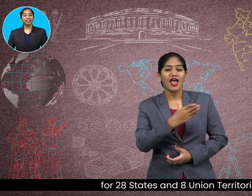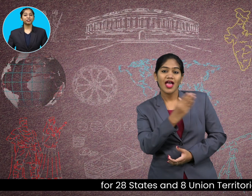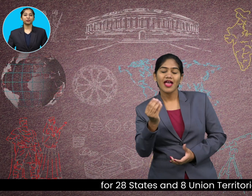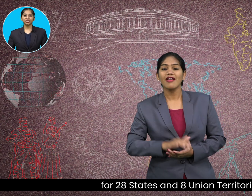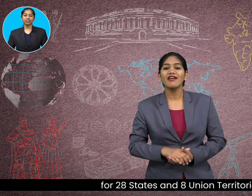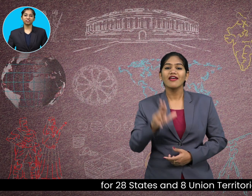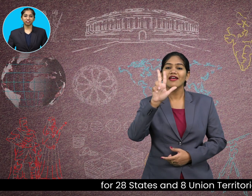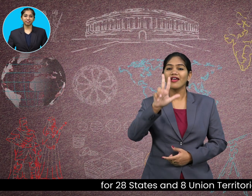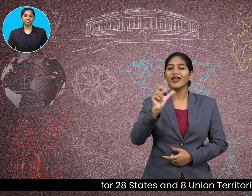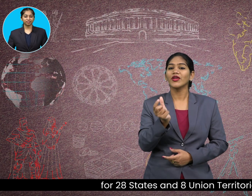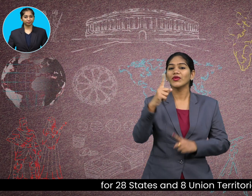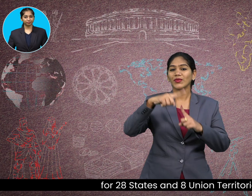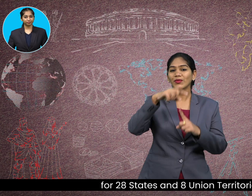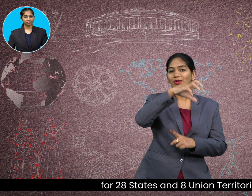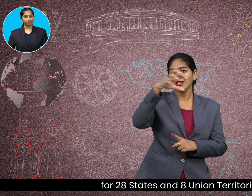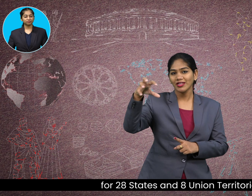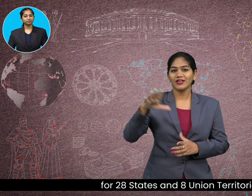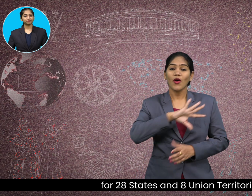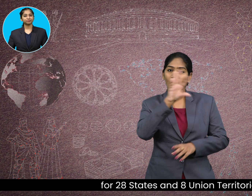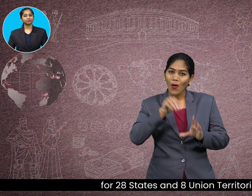and 8 union territories.